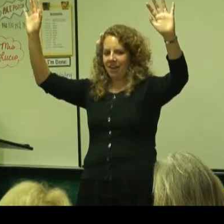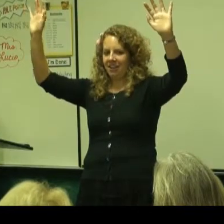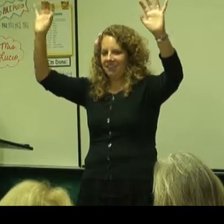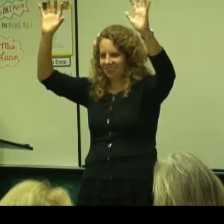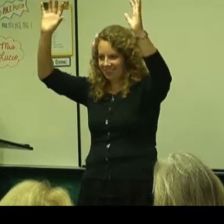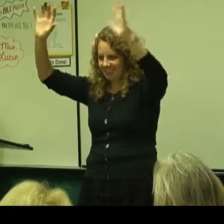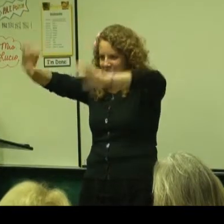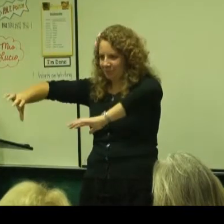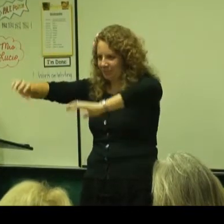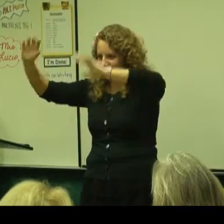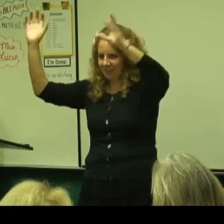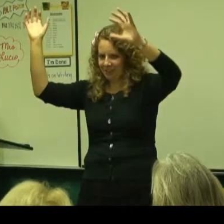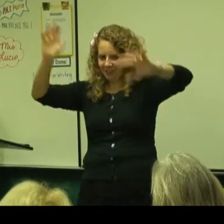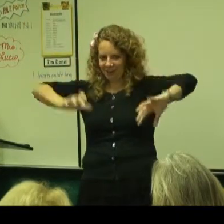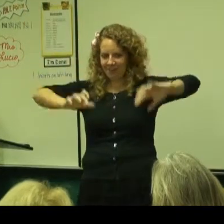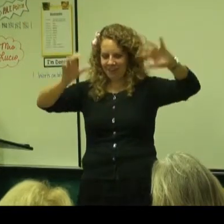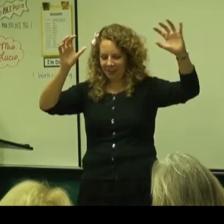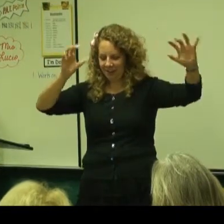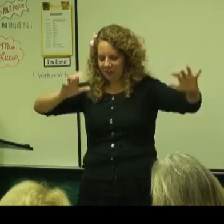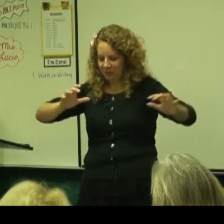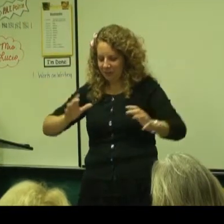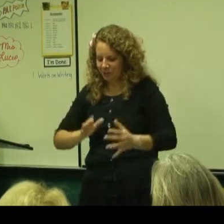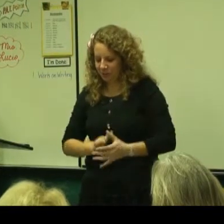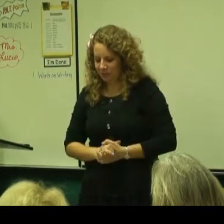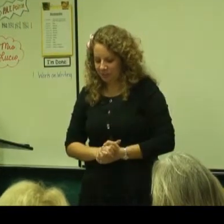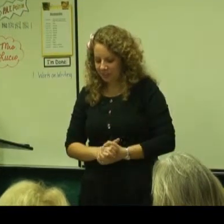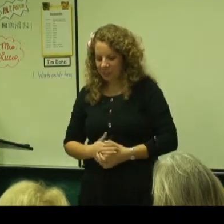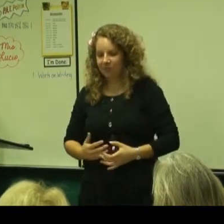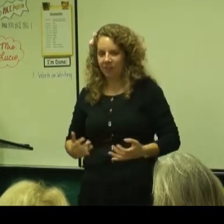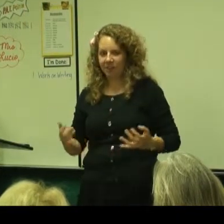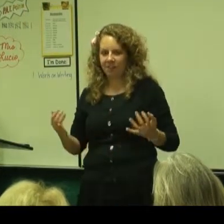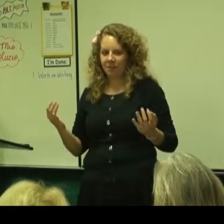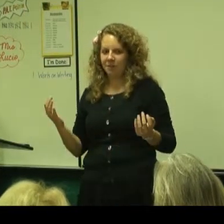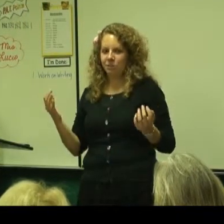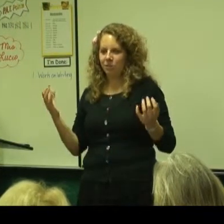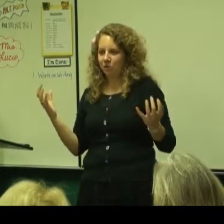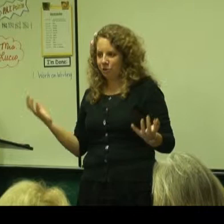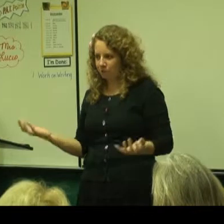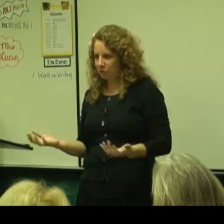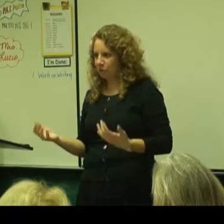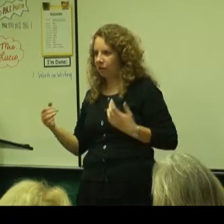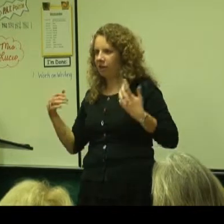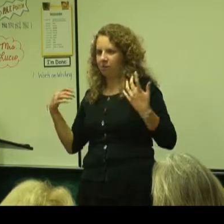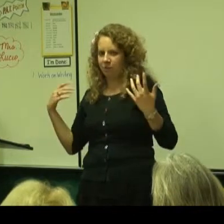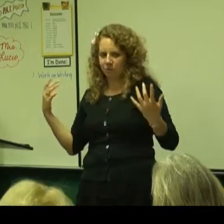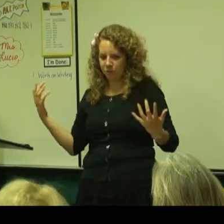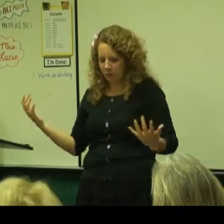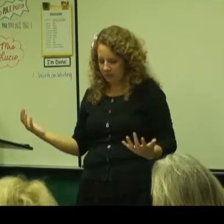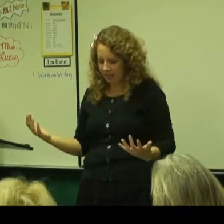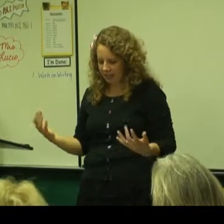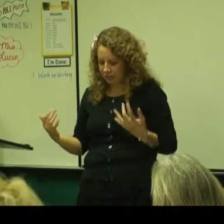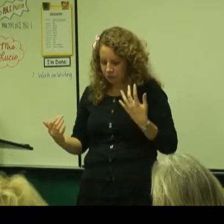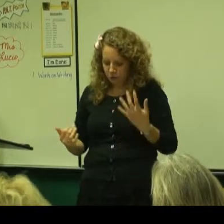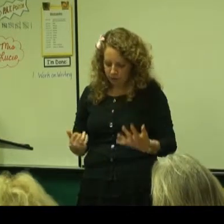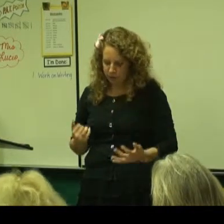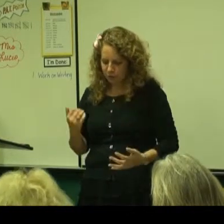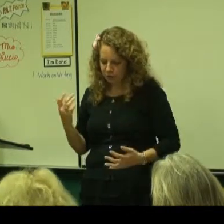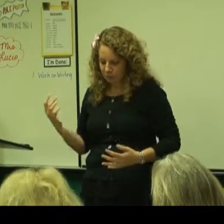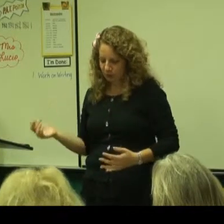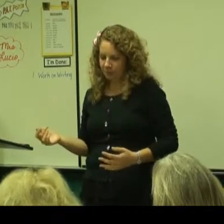sky. Pieces of it are coming down. So when the sky is falling down, that means when there's so much going on, when there's so many troubles and